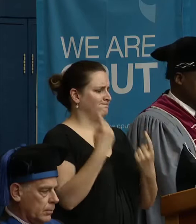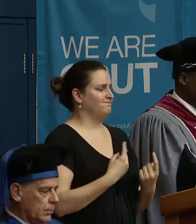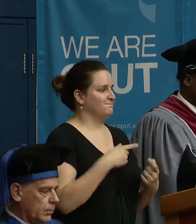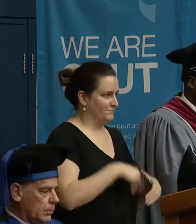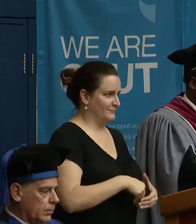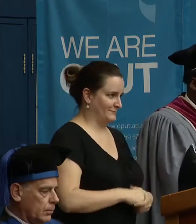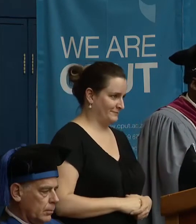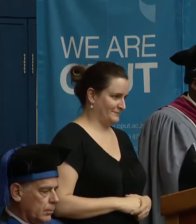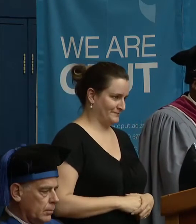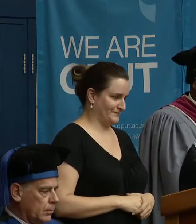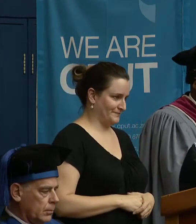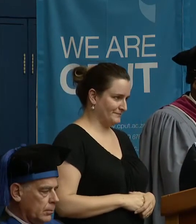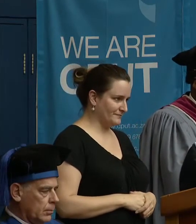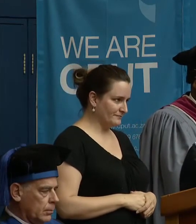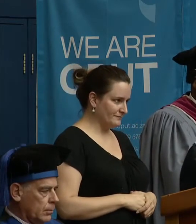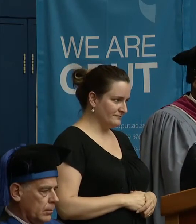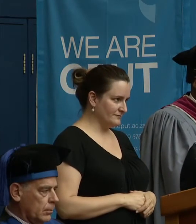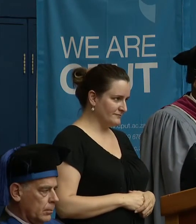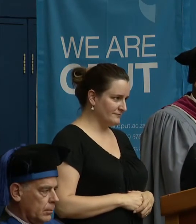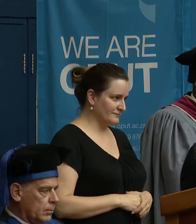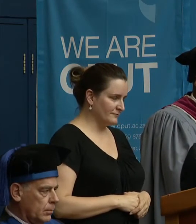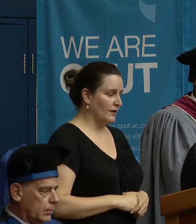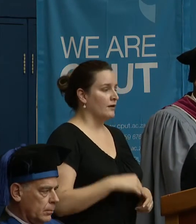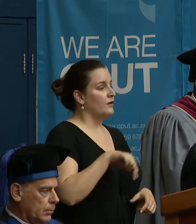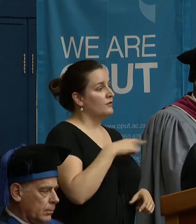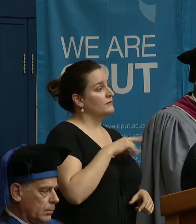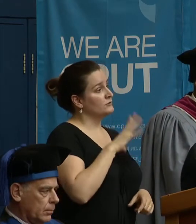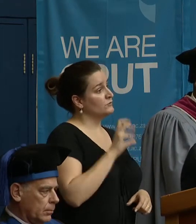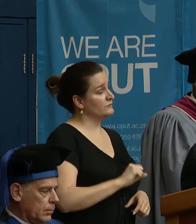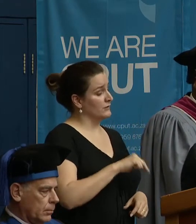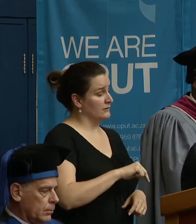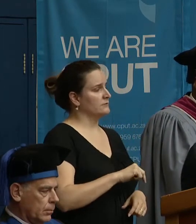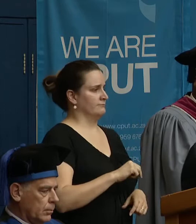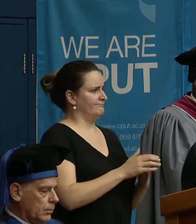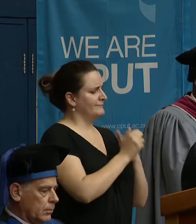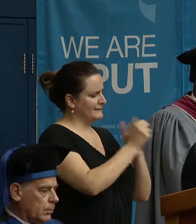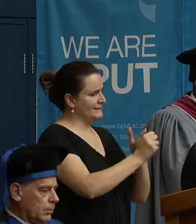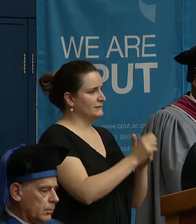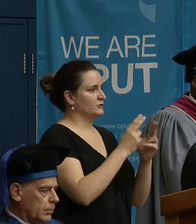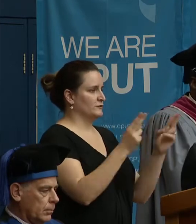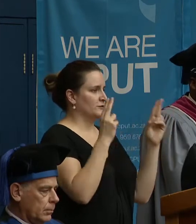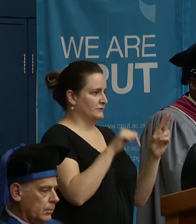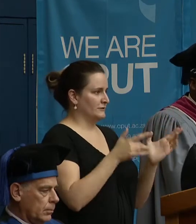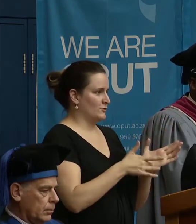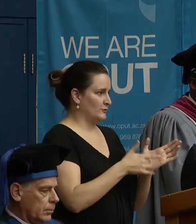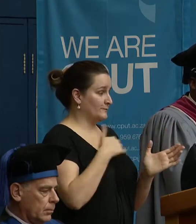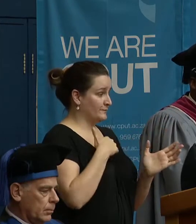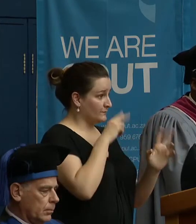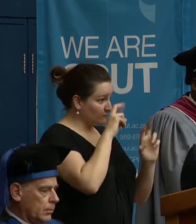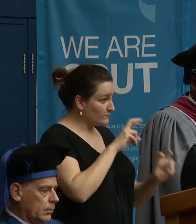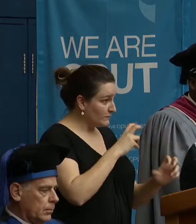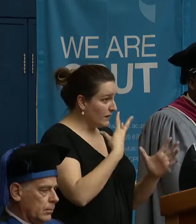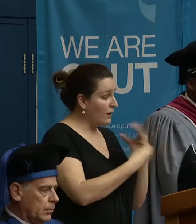globe. We are regarded as a leading university of technology, having increased our research outputs